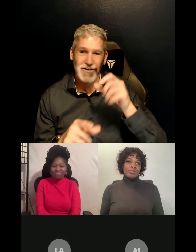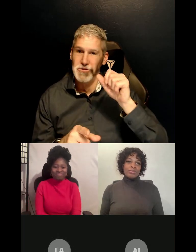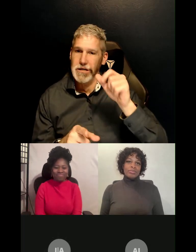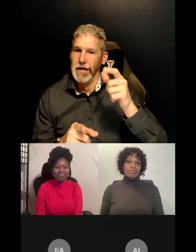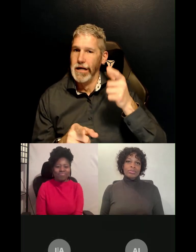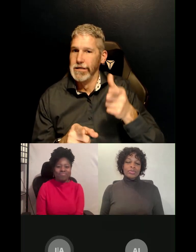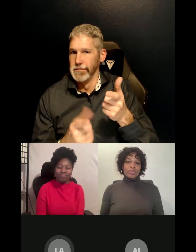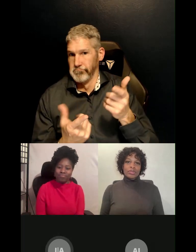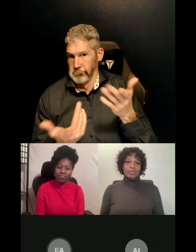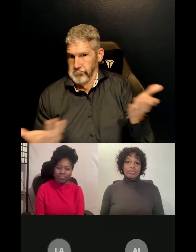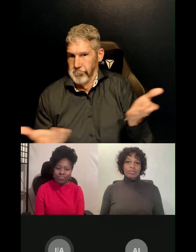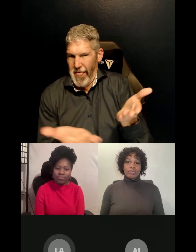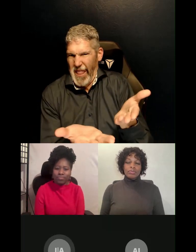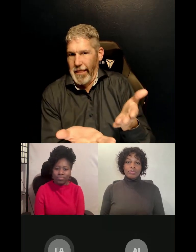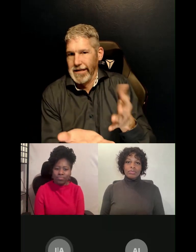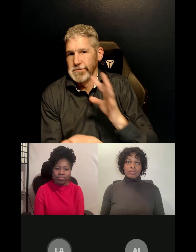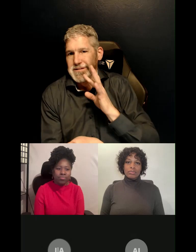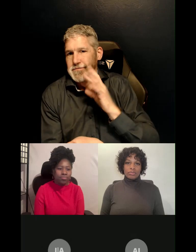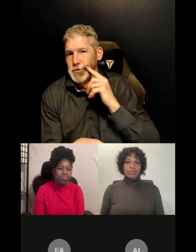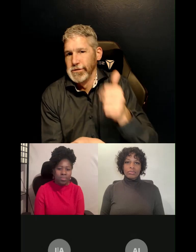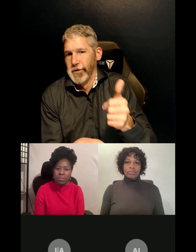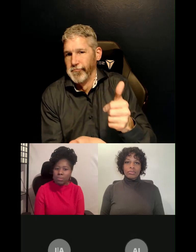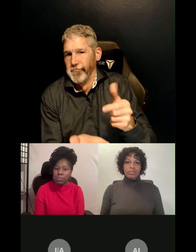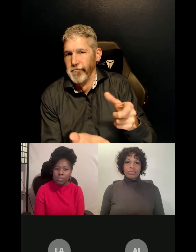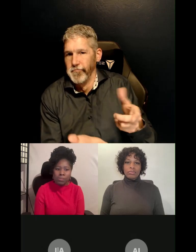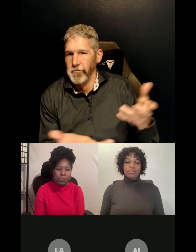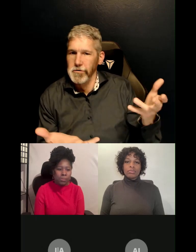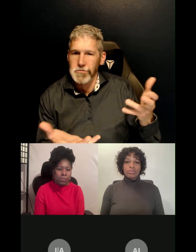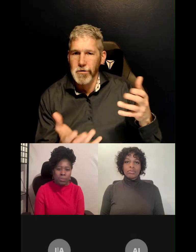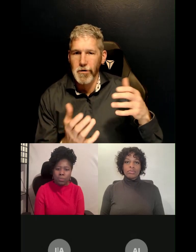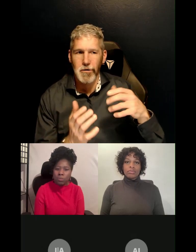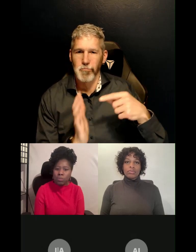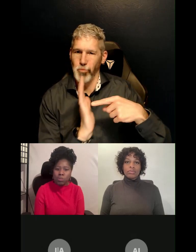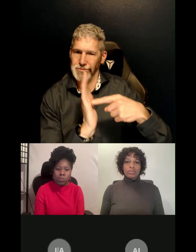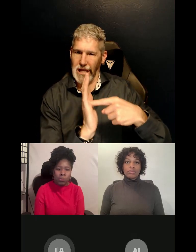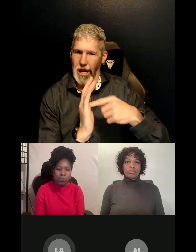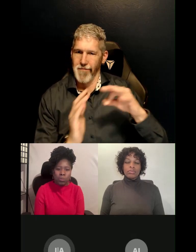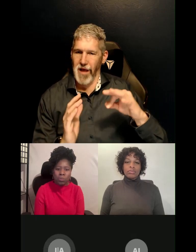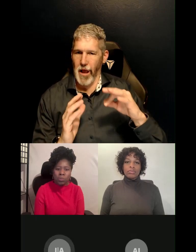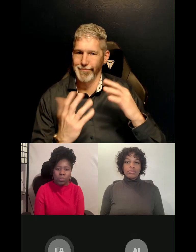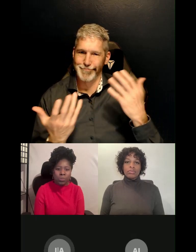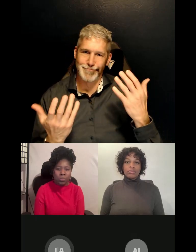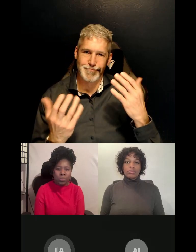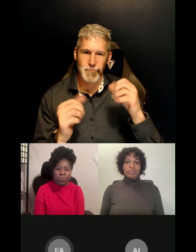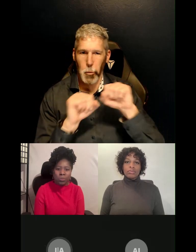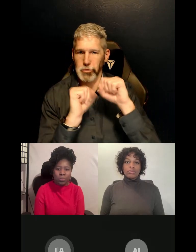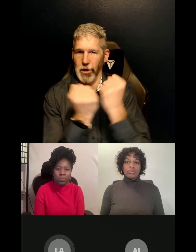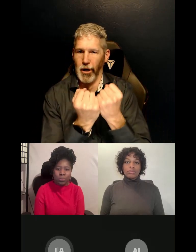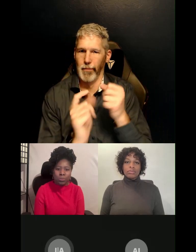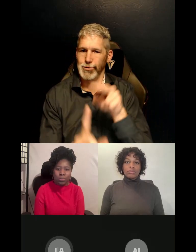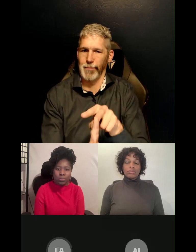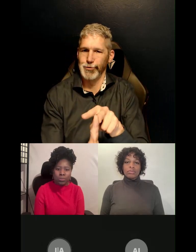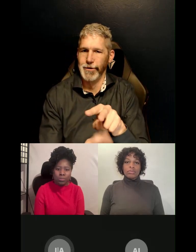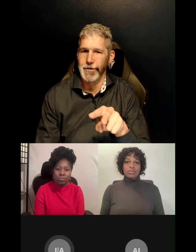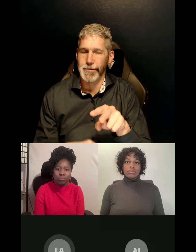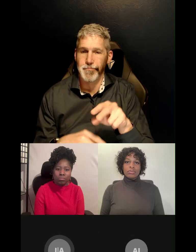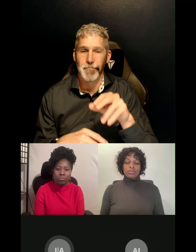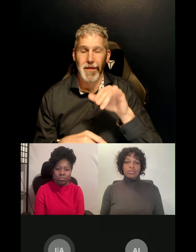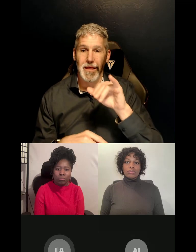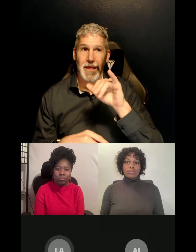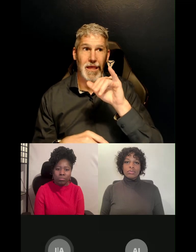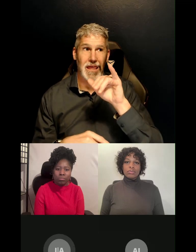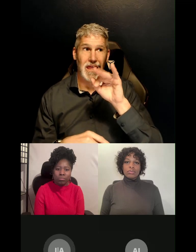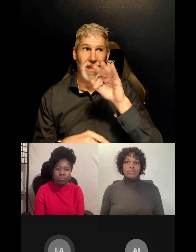us, and that speaks for itself. The